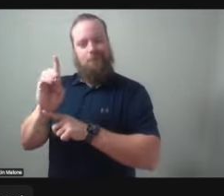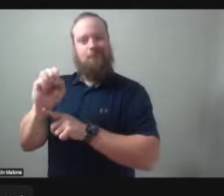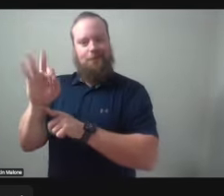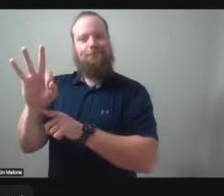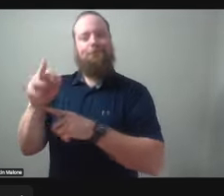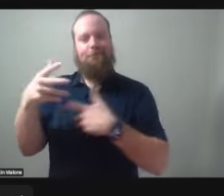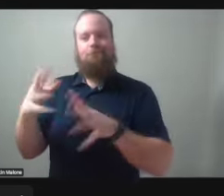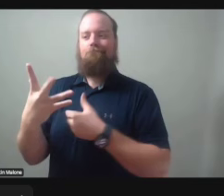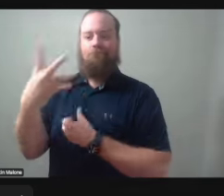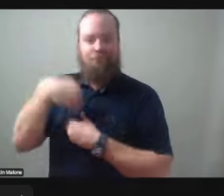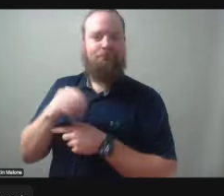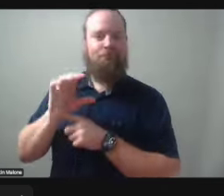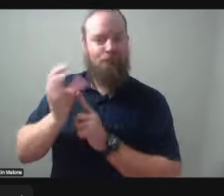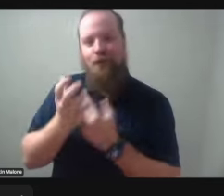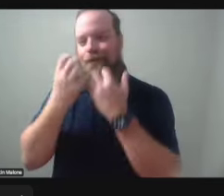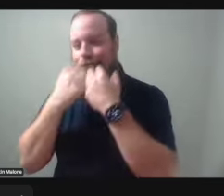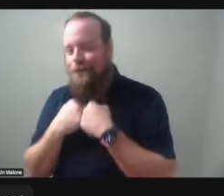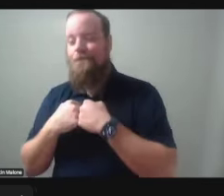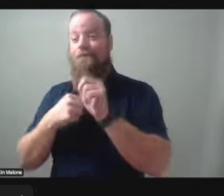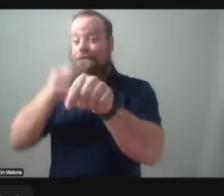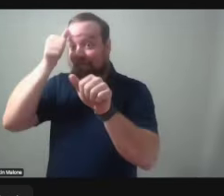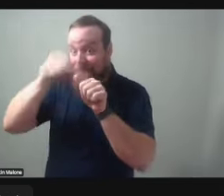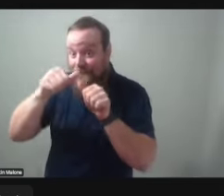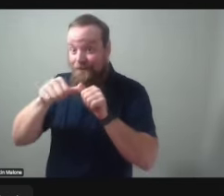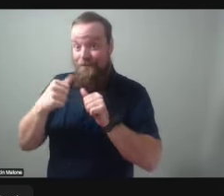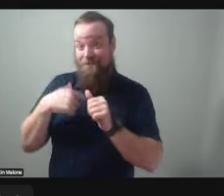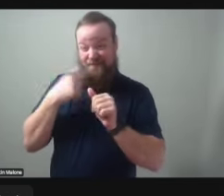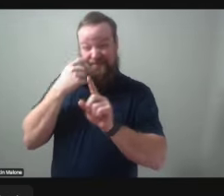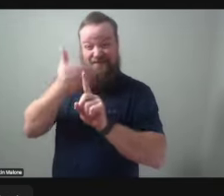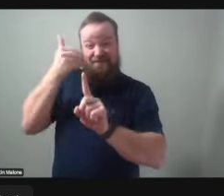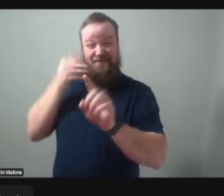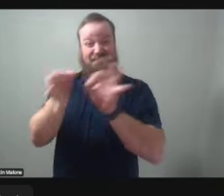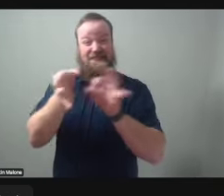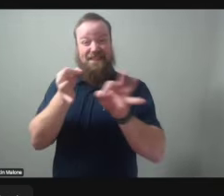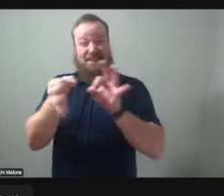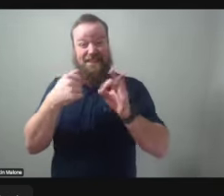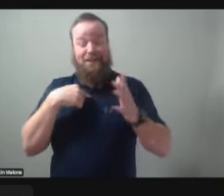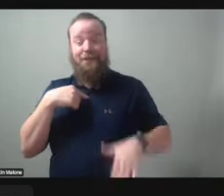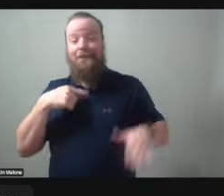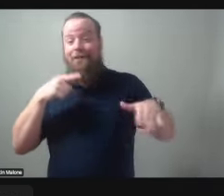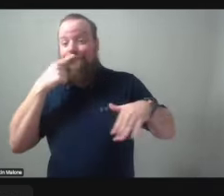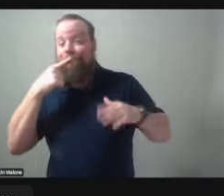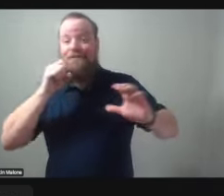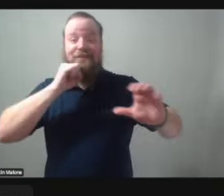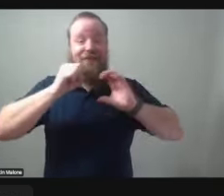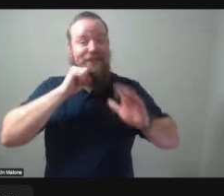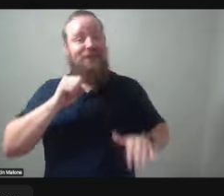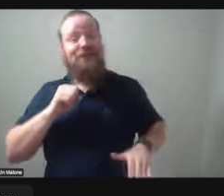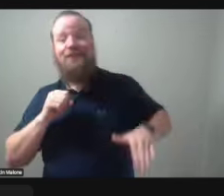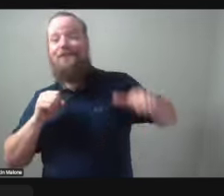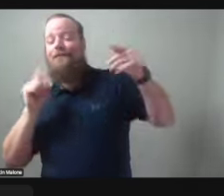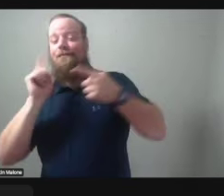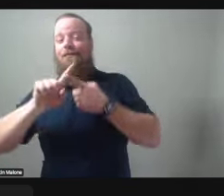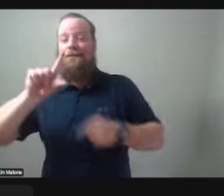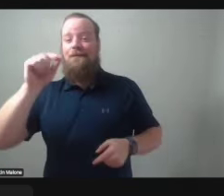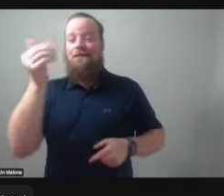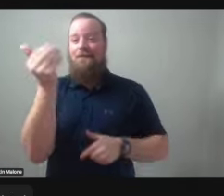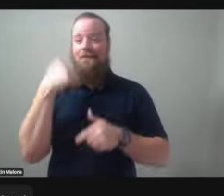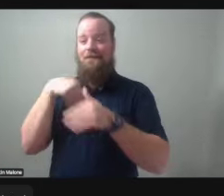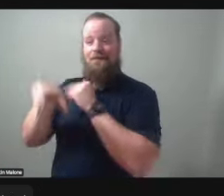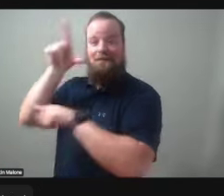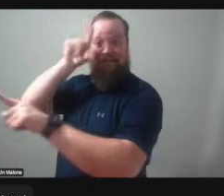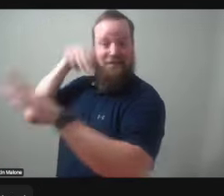as I'm thinking about my brother, I wish that he would have that experience as well. And if you remember the story that I was just telling you about